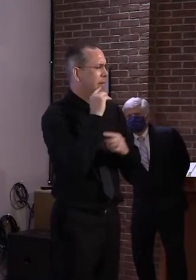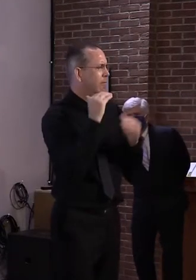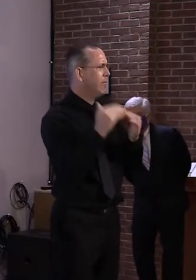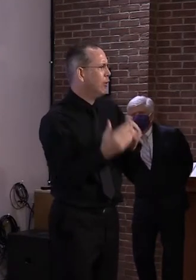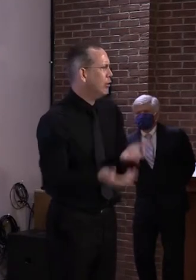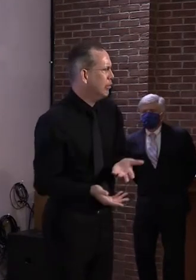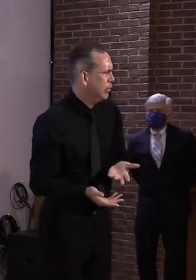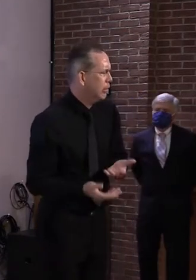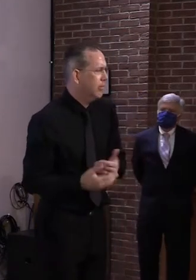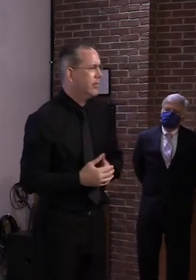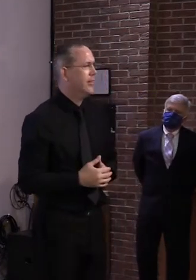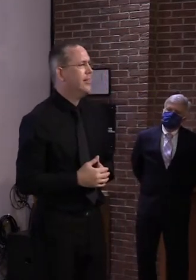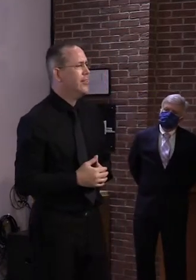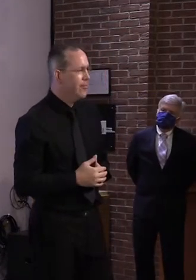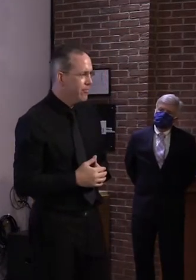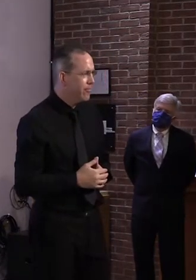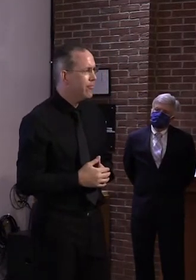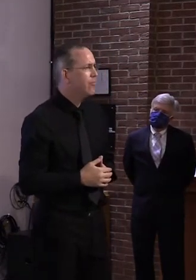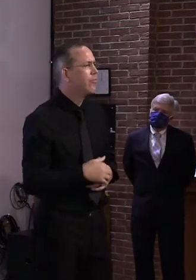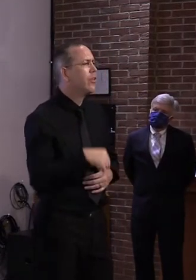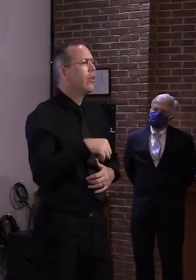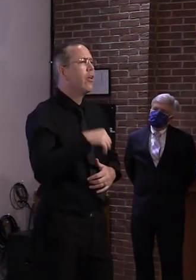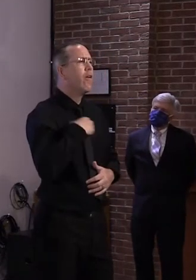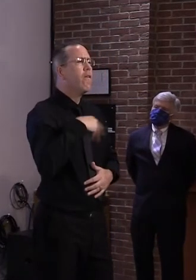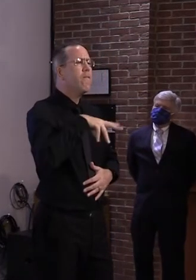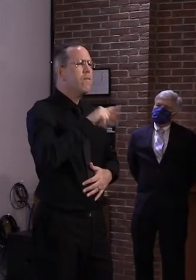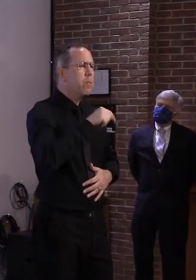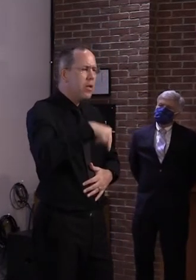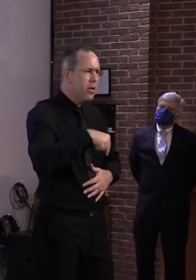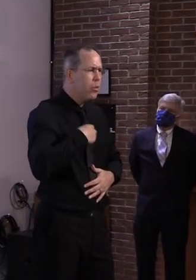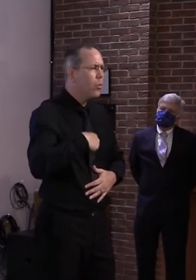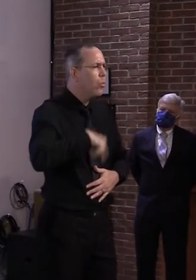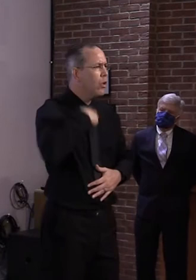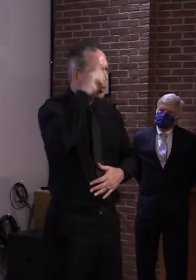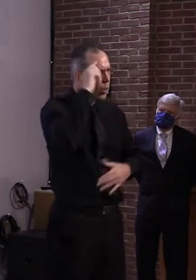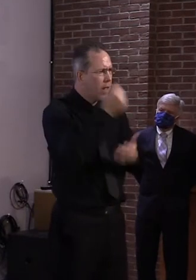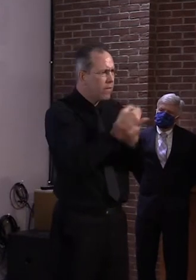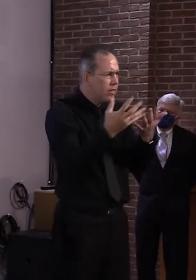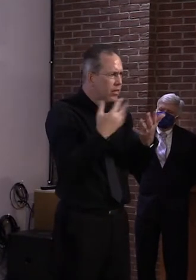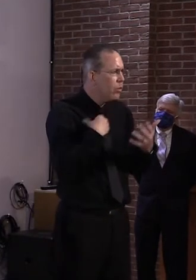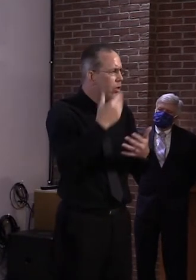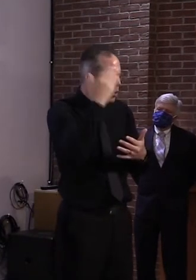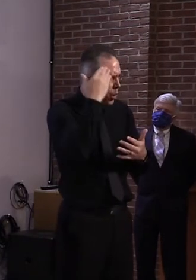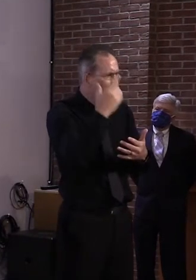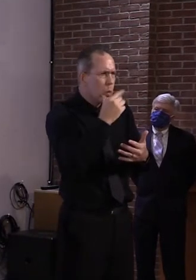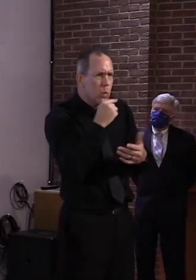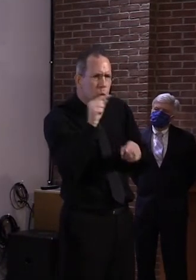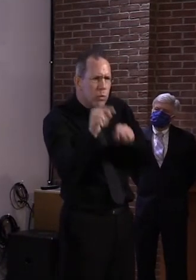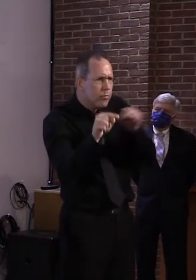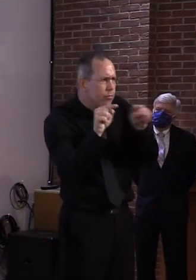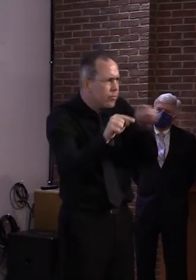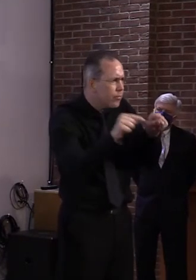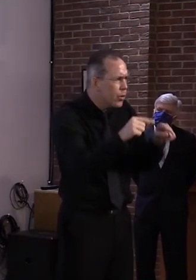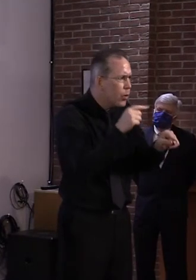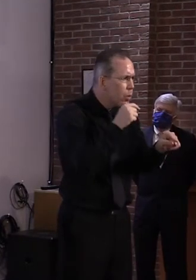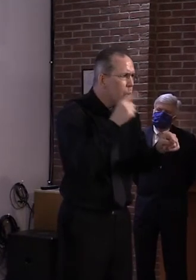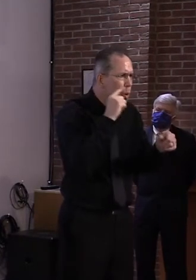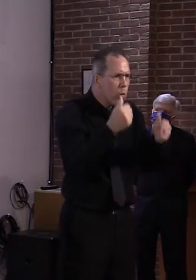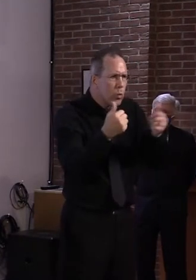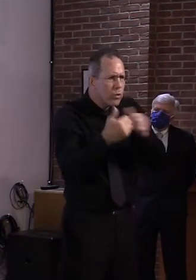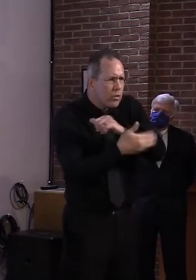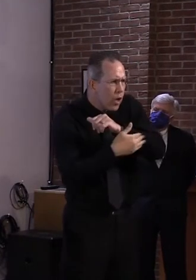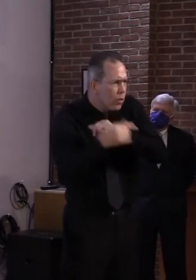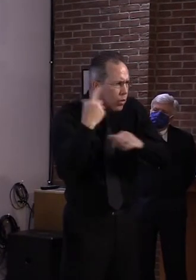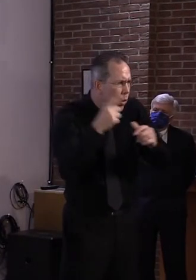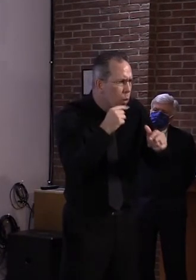states around us. So we're familiar with the outbreak in Winooski and Burlington, familiar with the one in Rutland. And we can say, with greater confidence than we can with